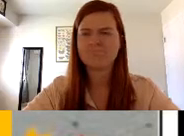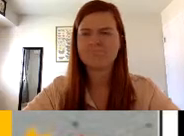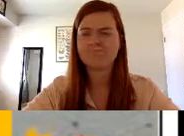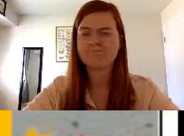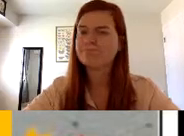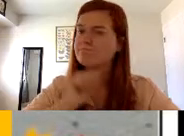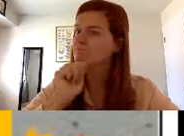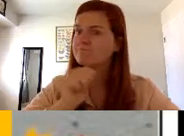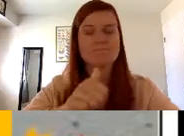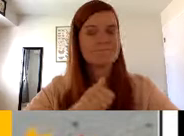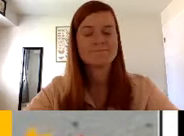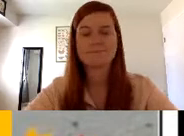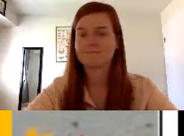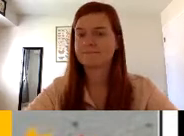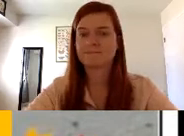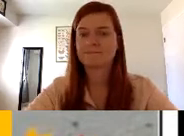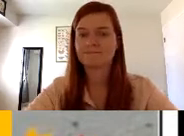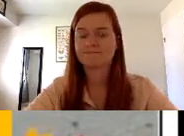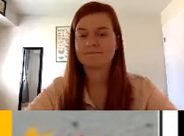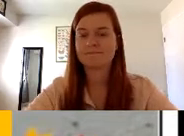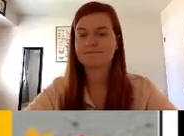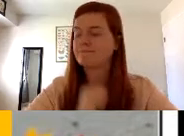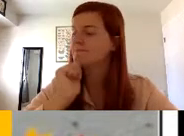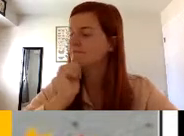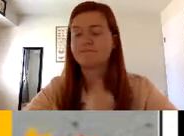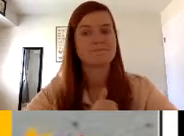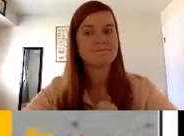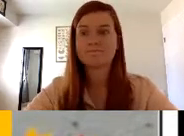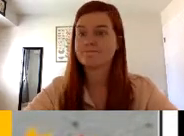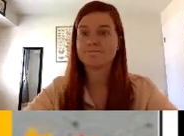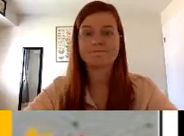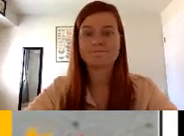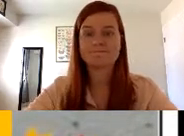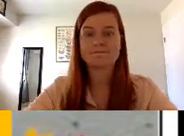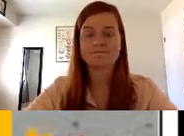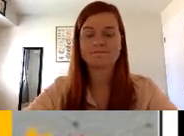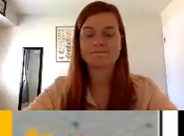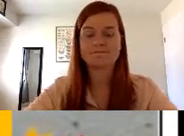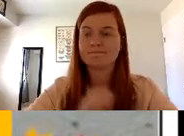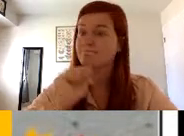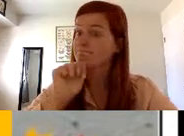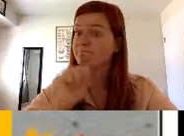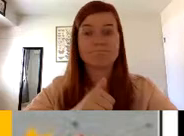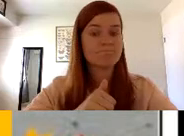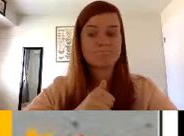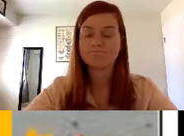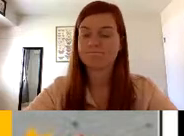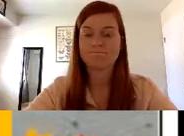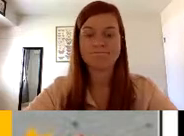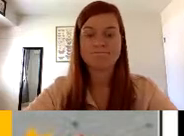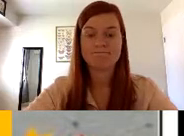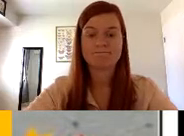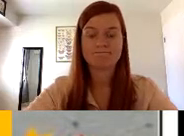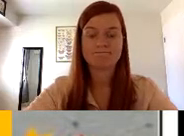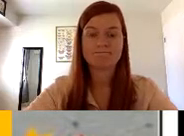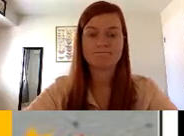dough?" "Not I," said the duck. "Quack, quack." "Not I," said the dog. "Ruff, ruff." "Not I,"